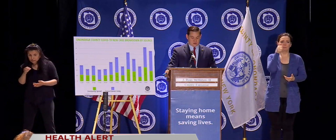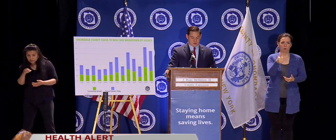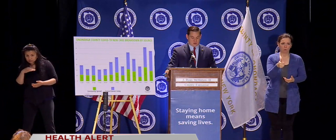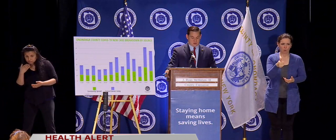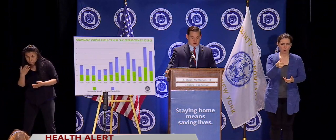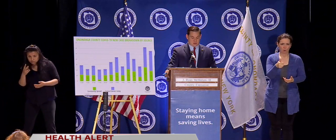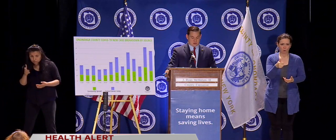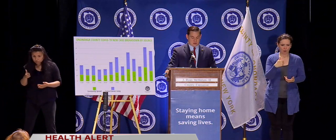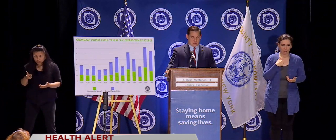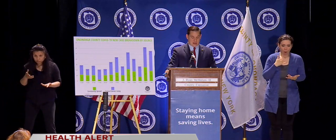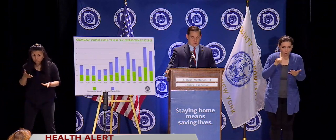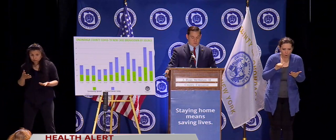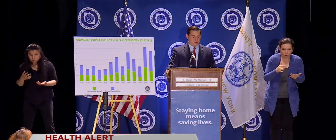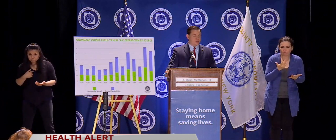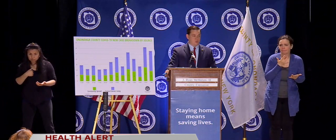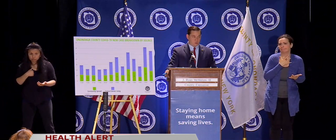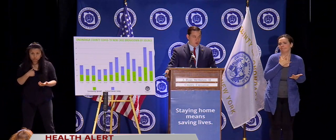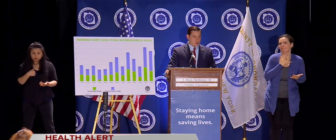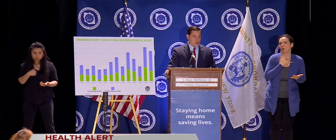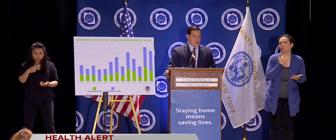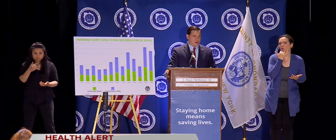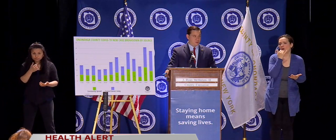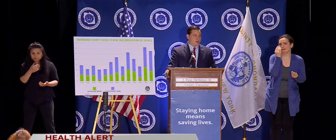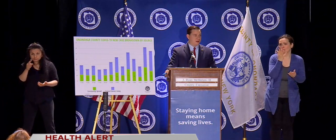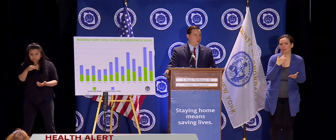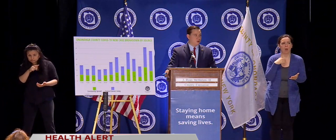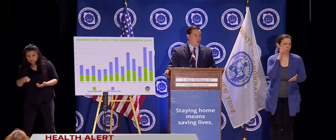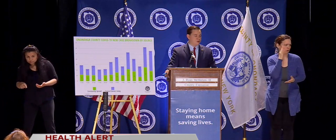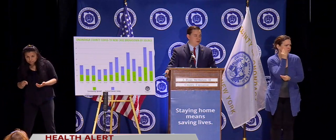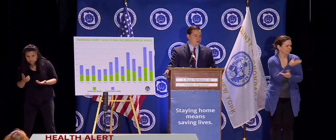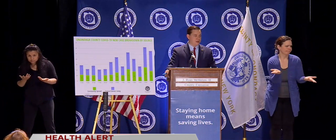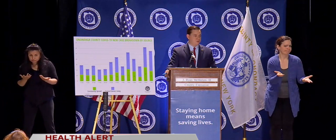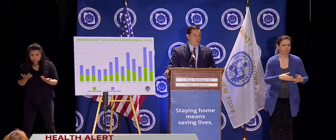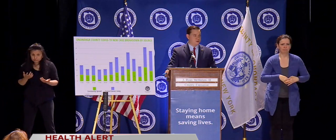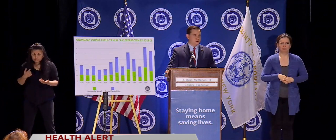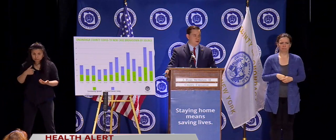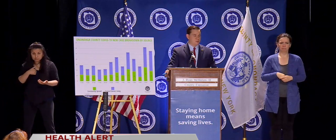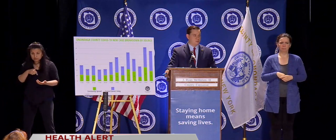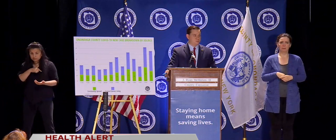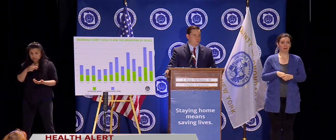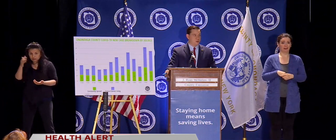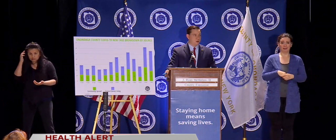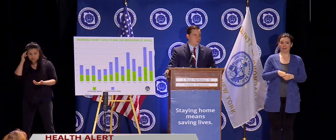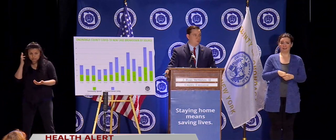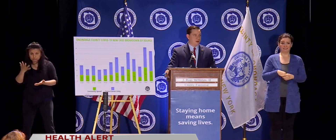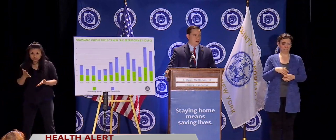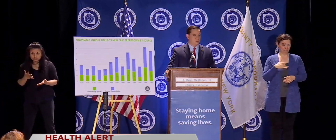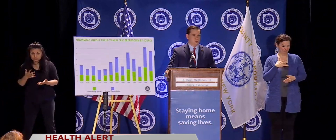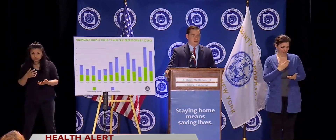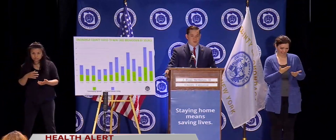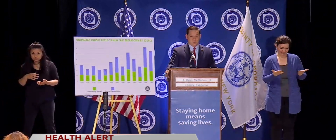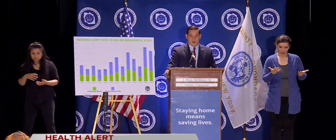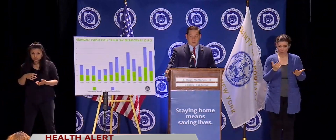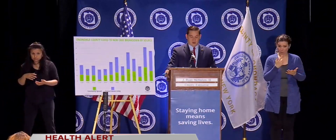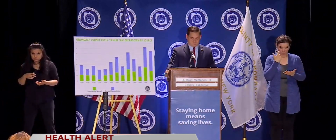but I don't believe we're wrong right now. And I don't know where they're getting that 46 number right